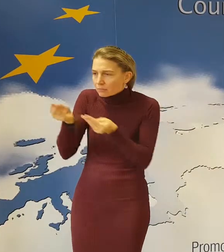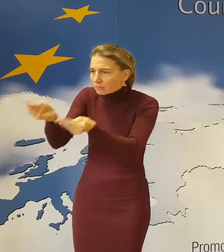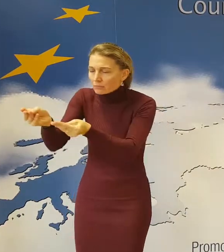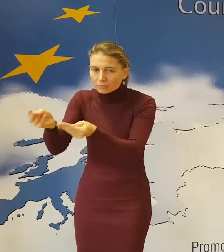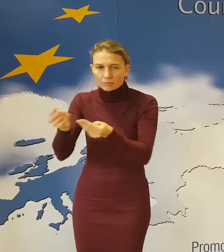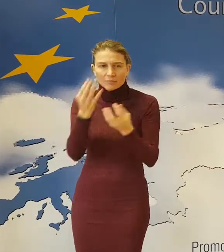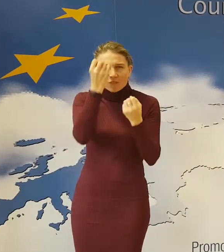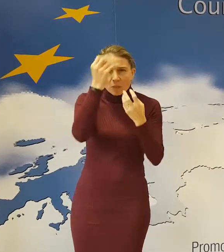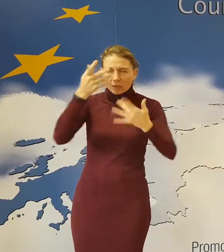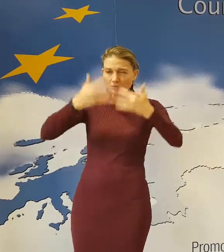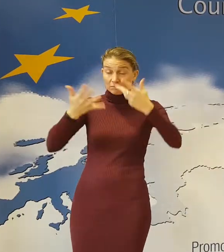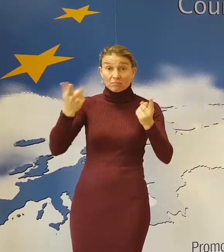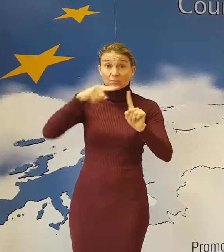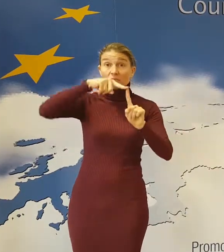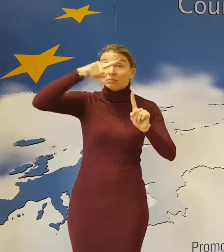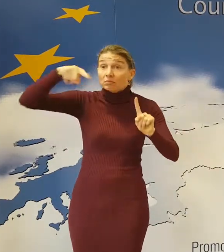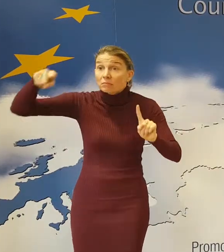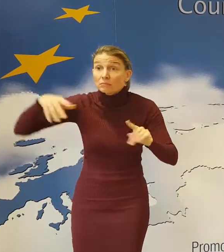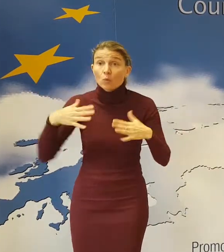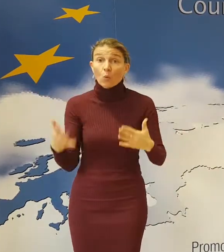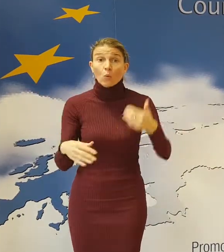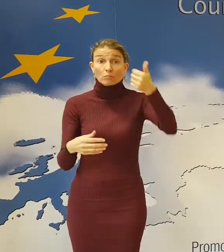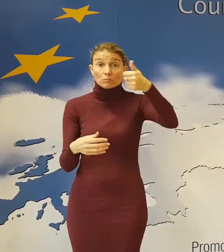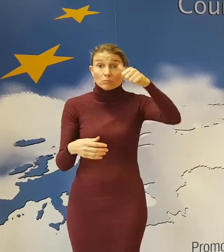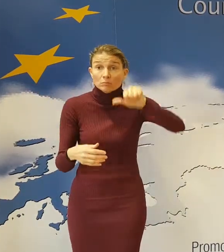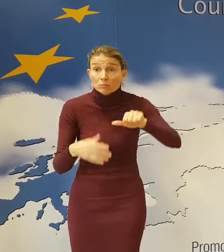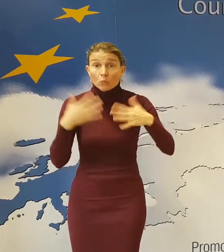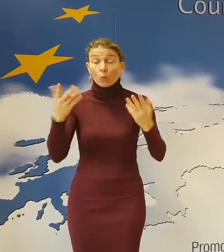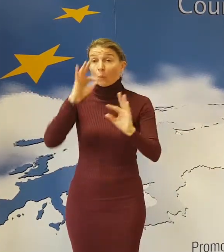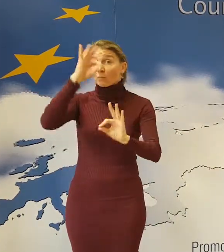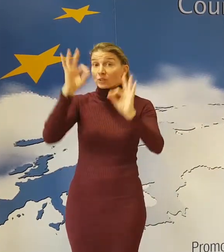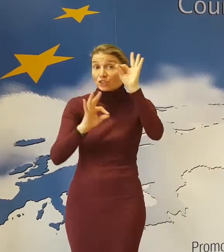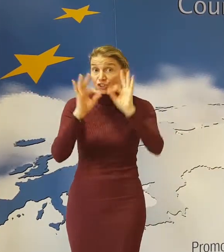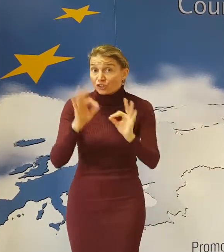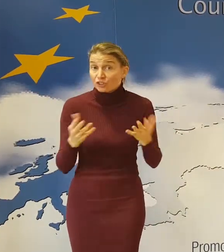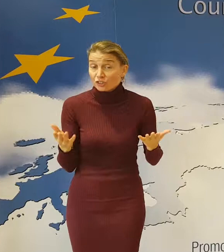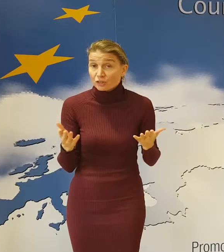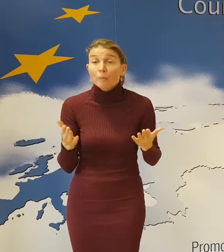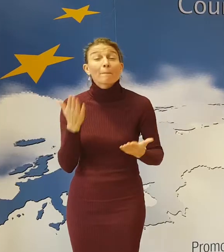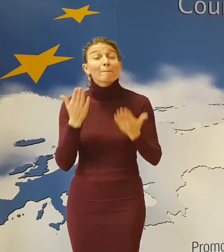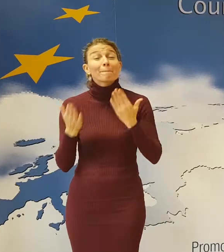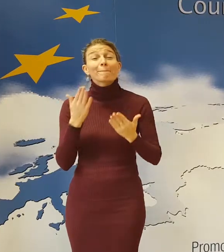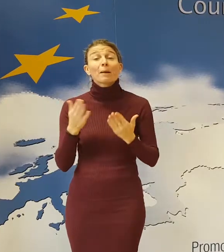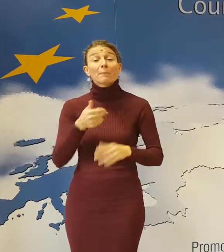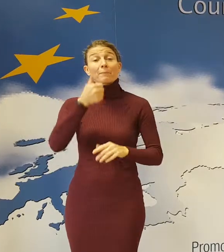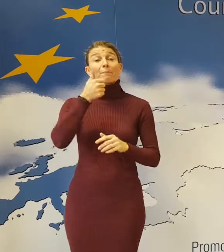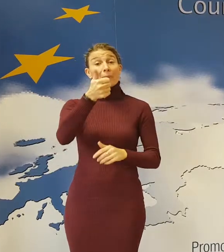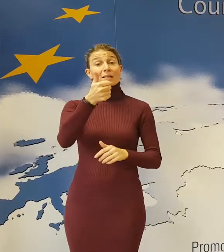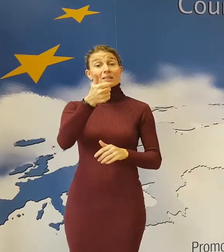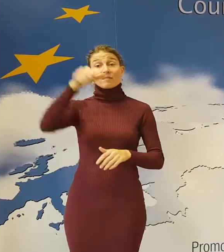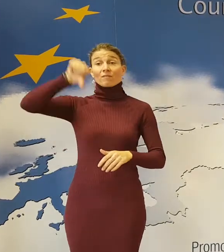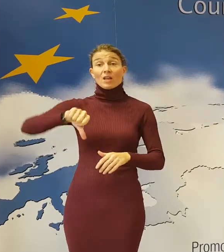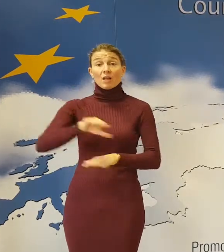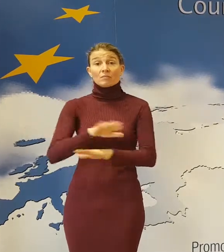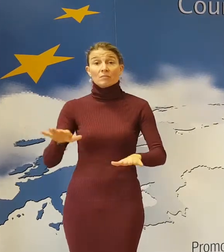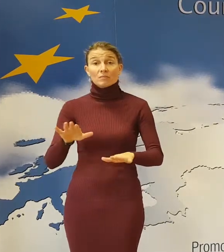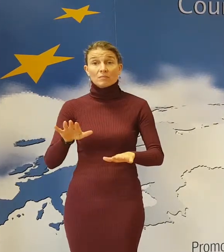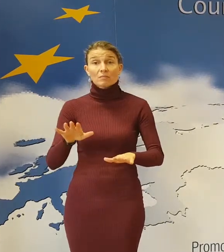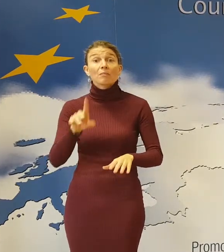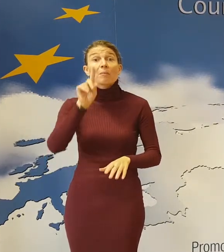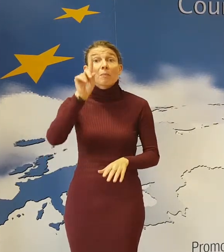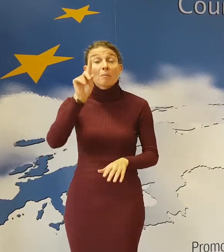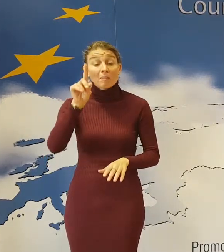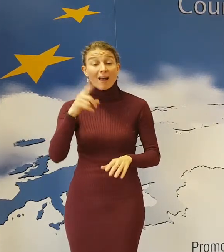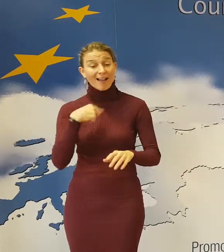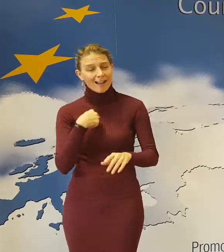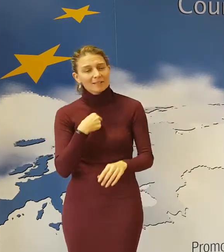consequences? Is this an achievement test? What is the consequences when someone doesn't pass a test at the end of a course? What's